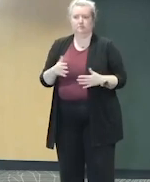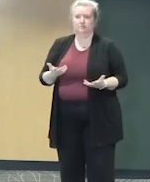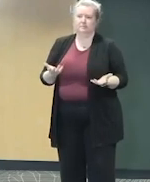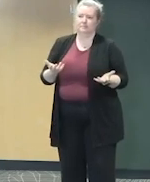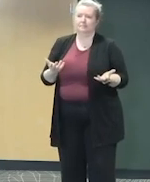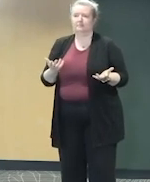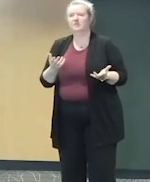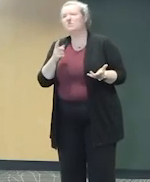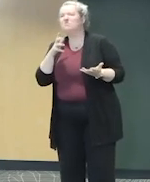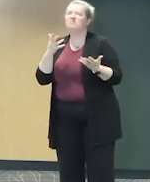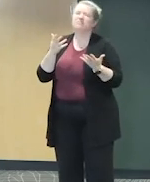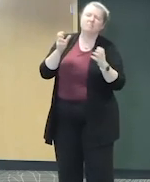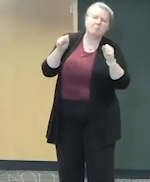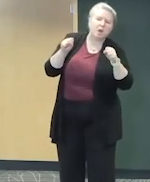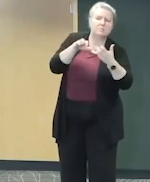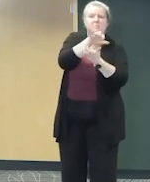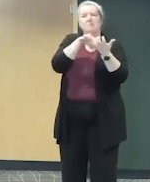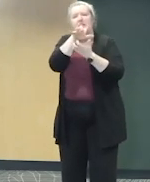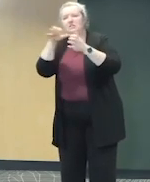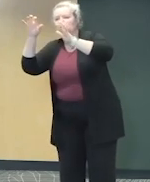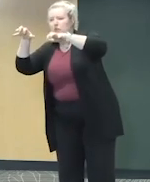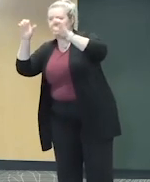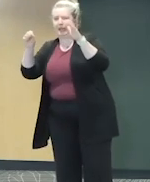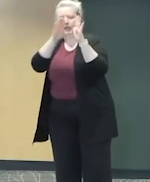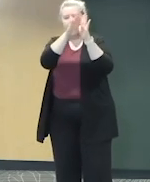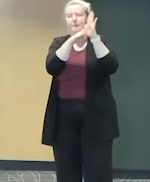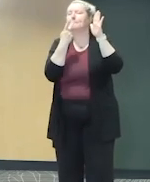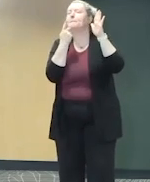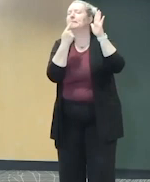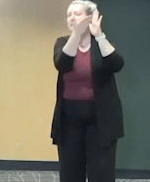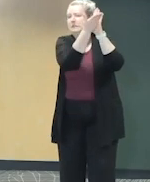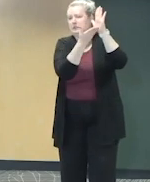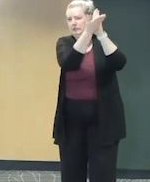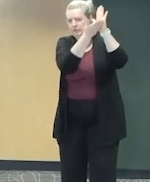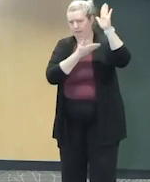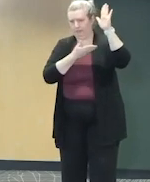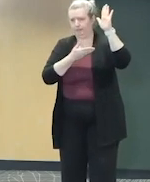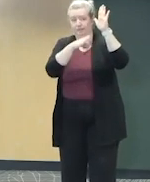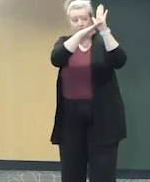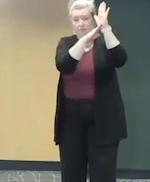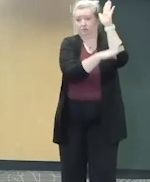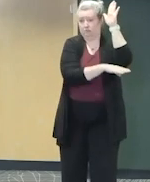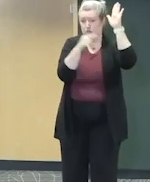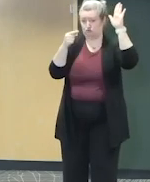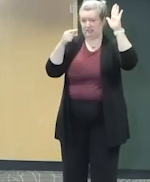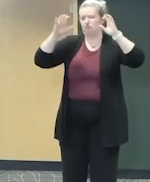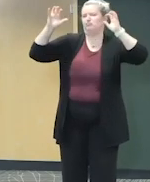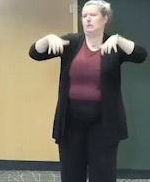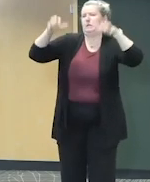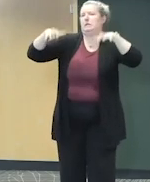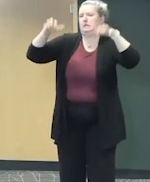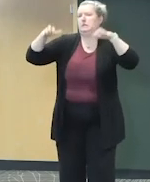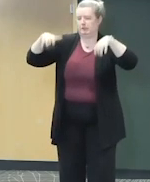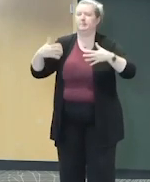one way or the other. And then the green is a rain event. And that could be, you know, that could be fluid